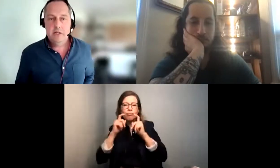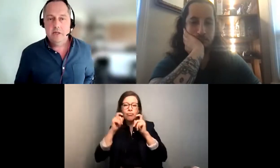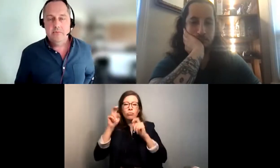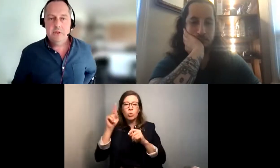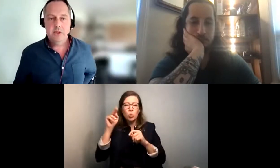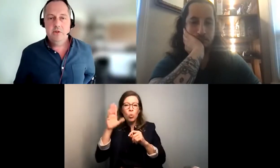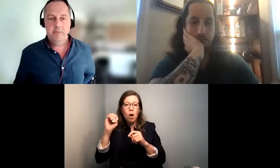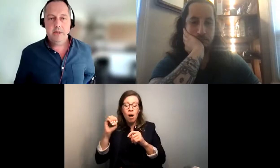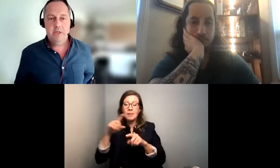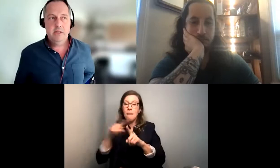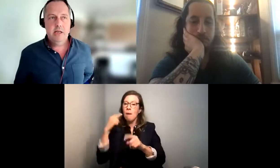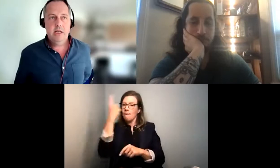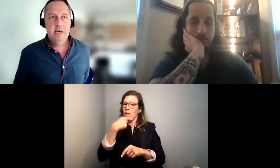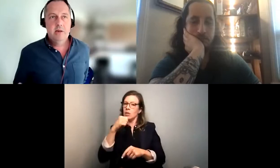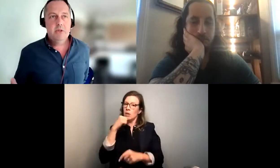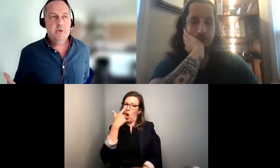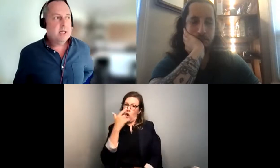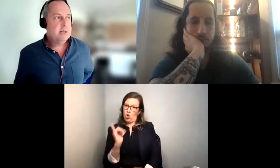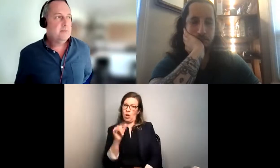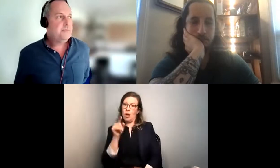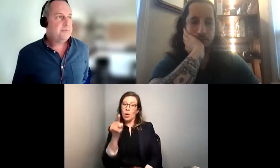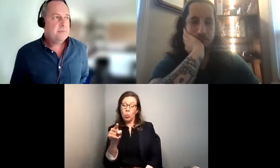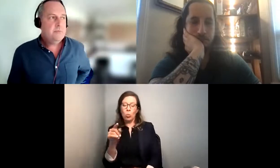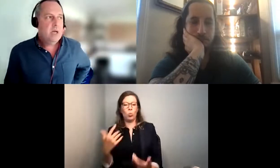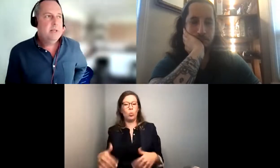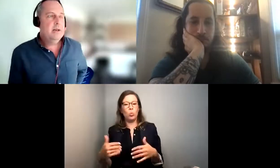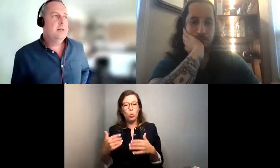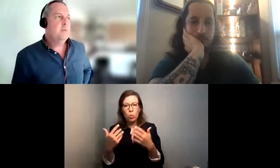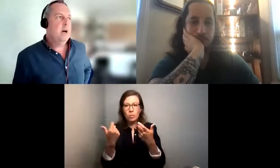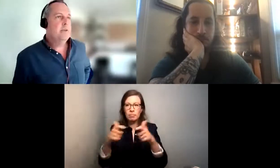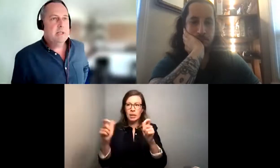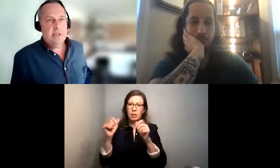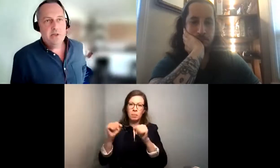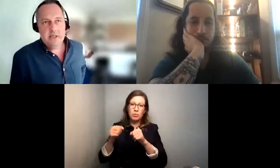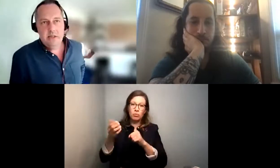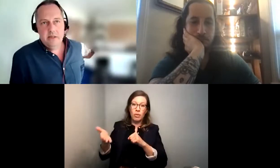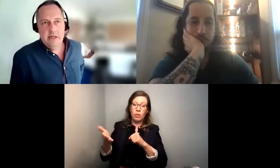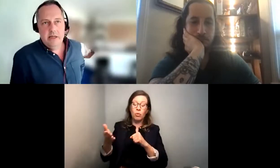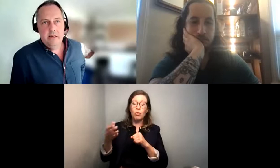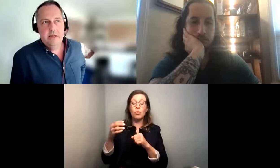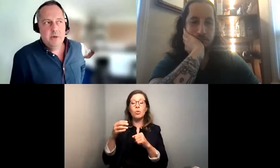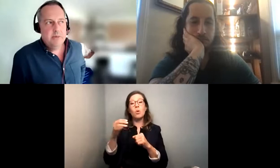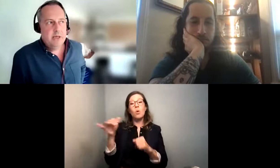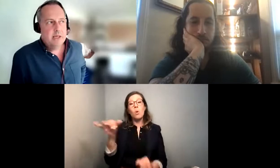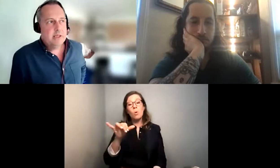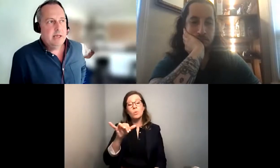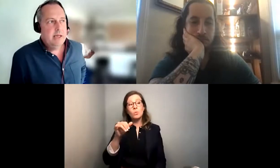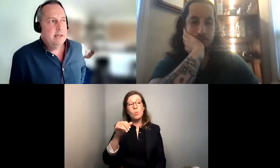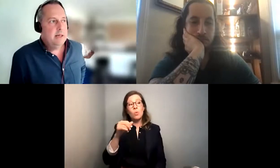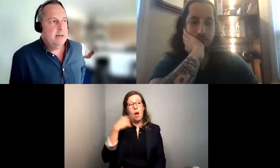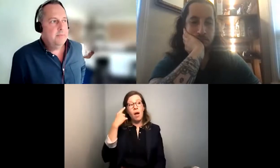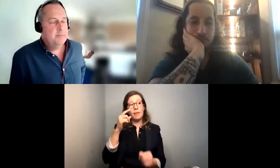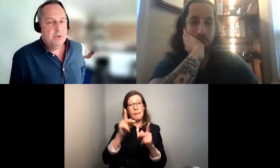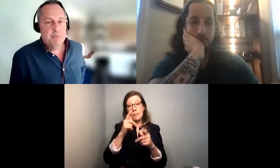looks like you. There's a huge application there. But also, I mean, I think where there is an interest in it at the moment is